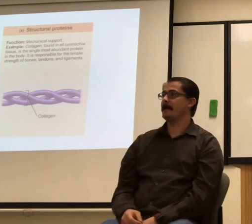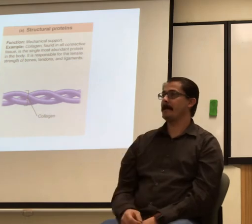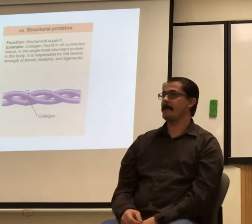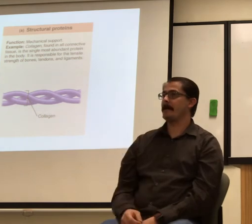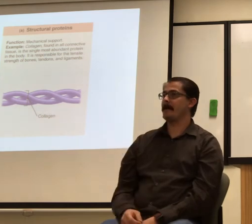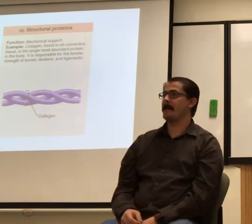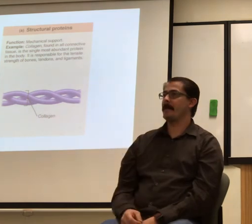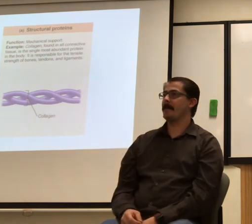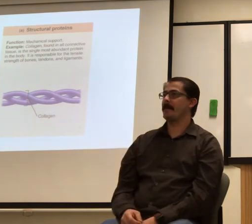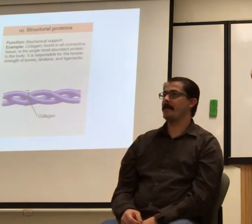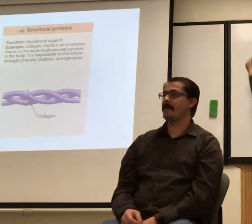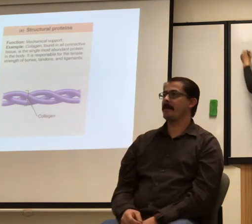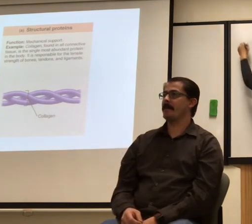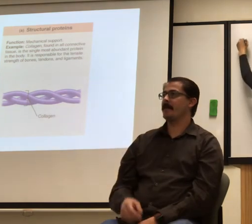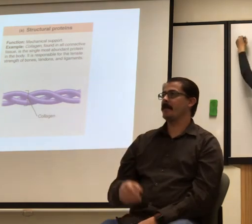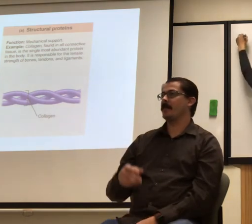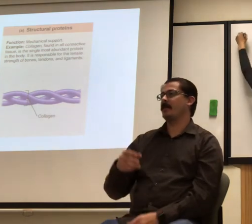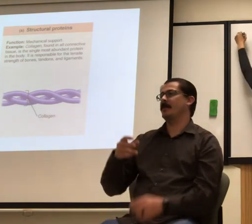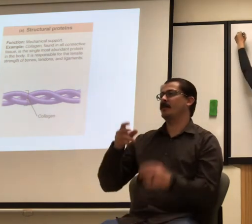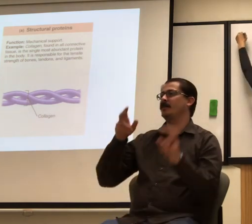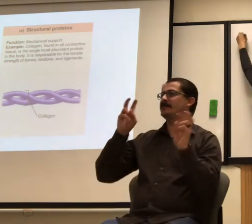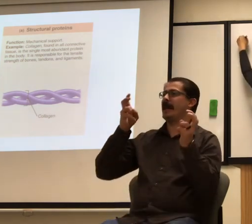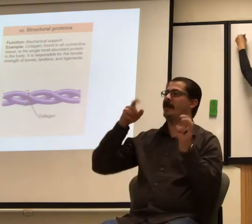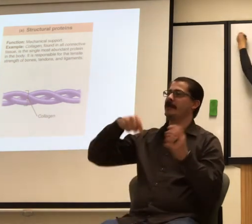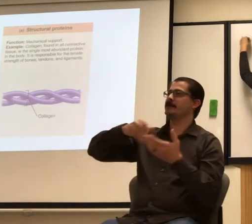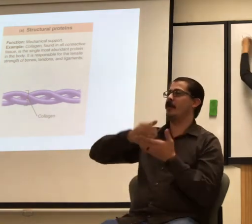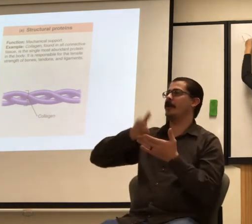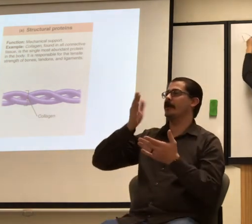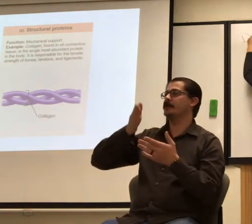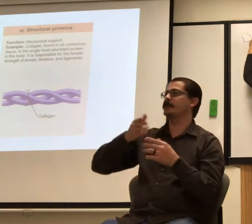I'll kind of title this part of the lecture is diversity of proteins.